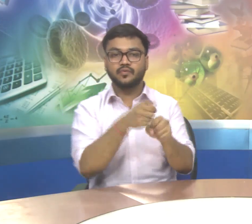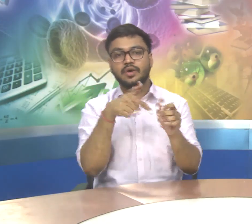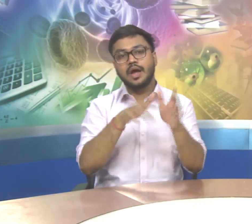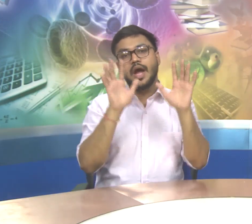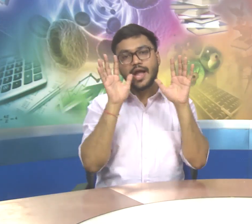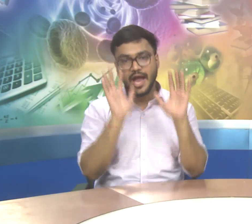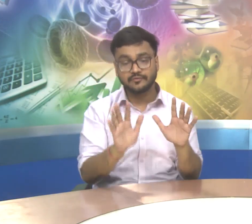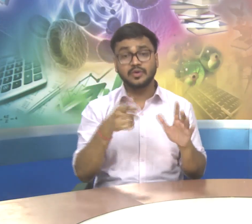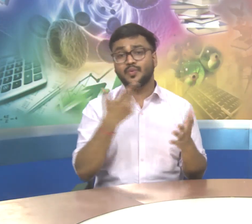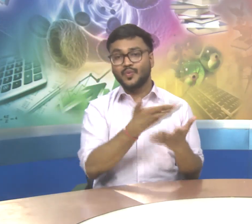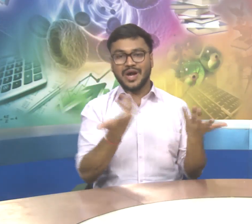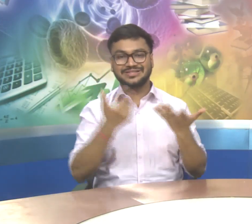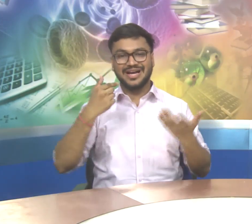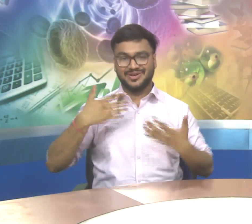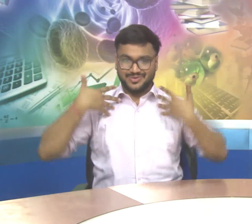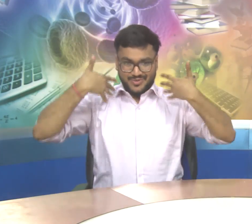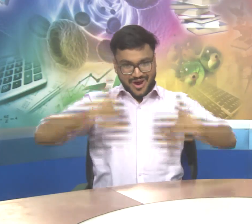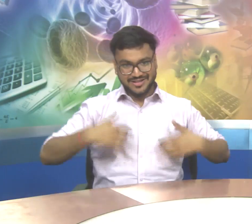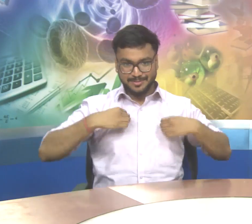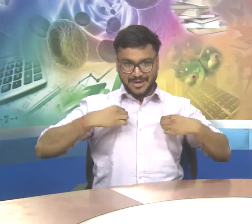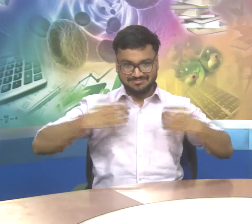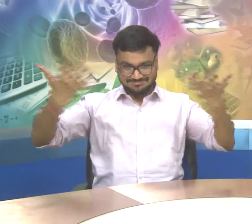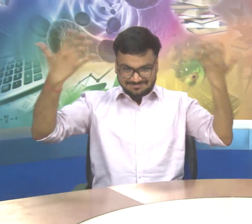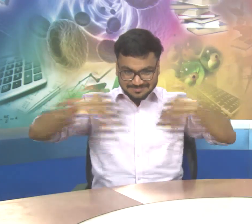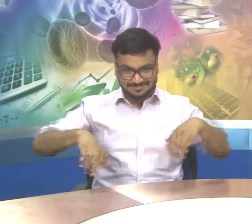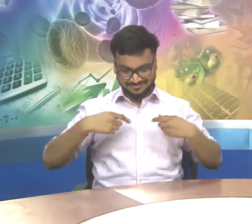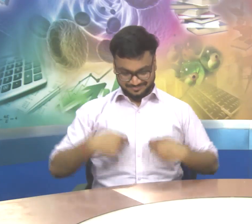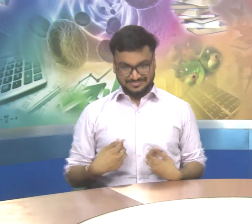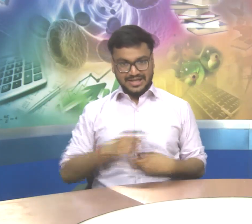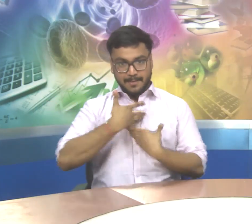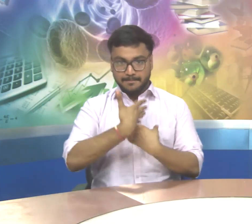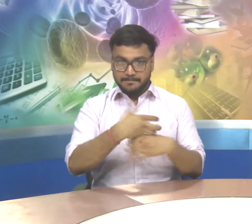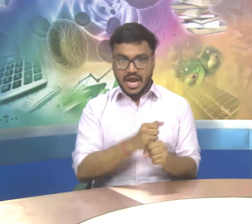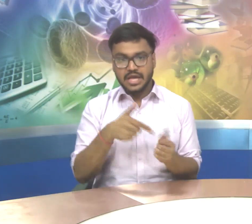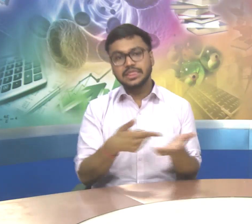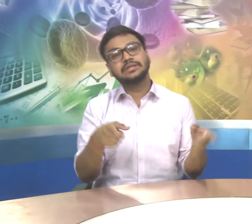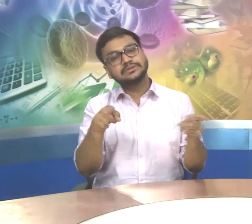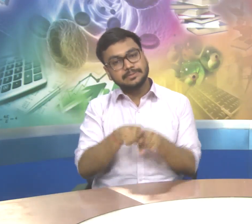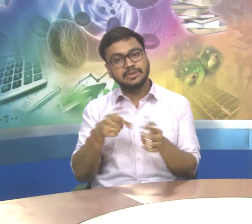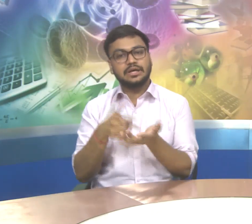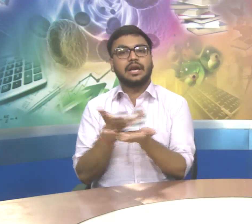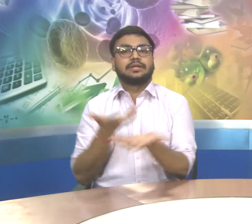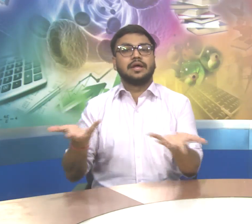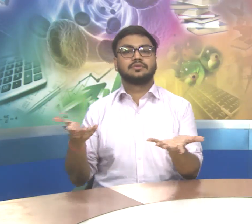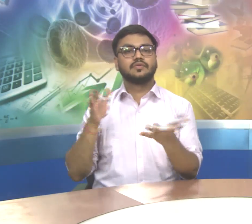They also give materials like cottons and jute for making clothes.